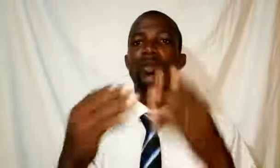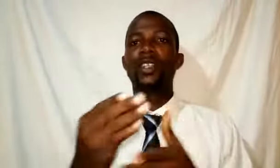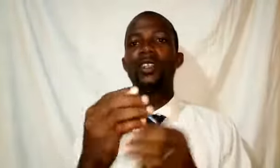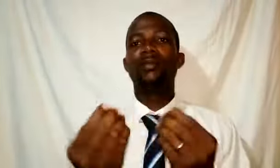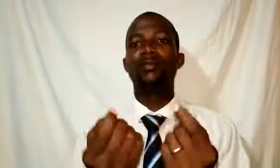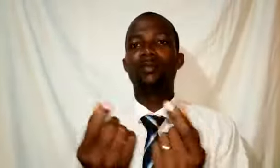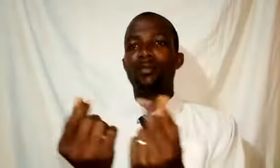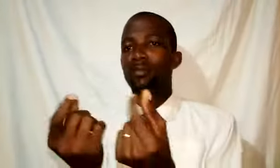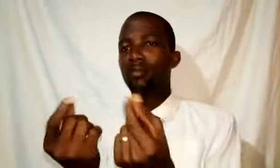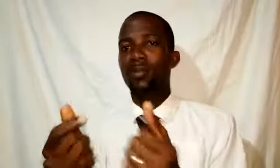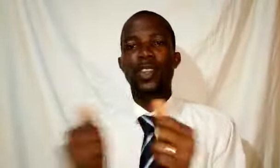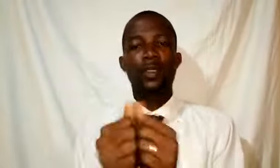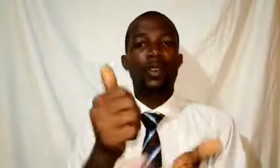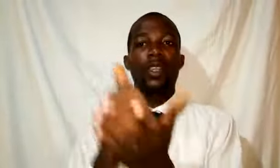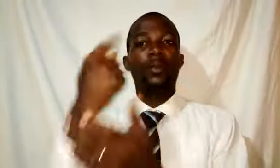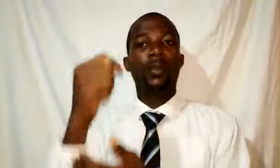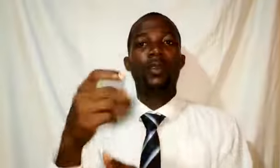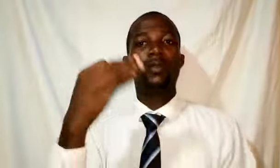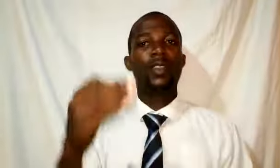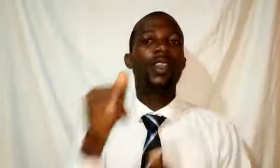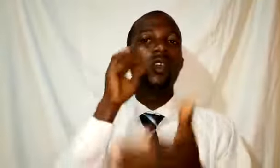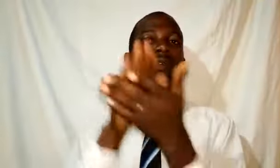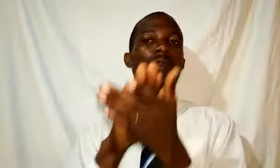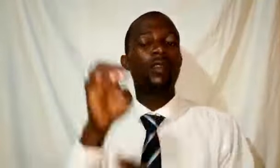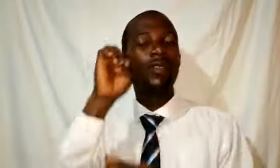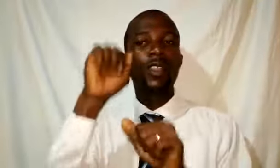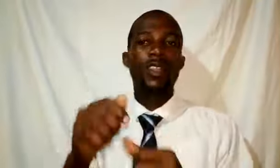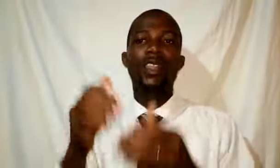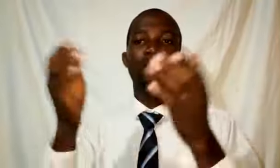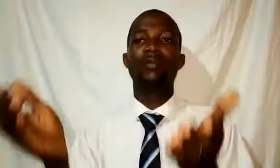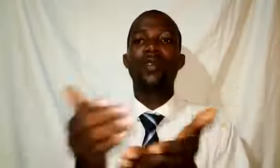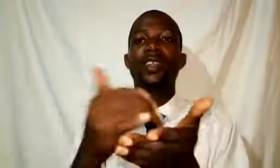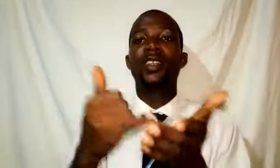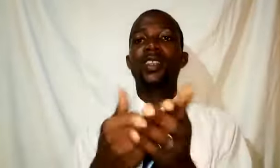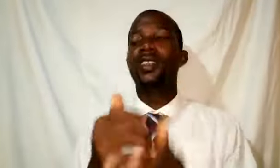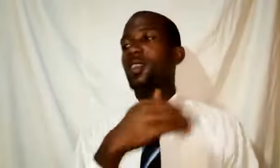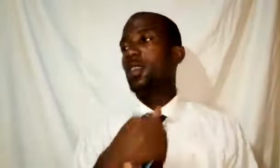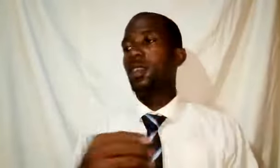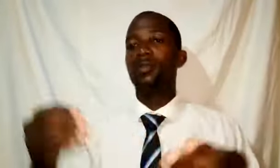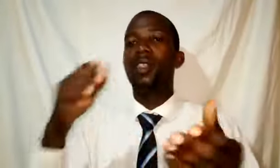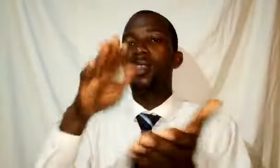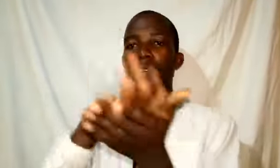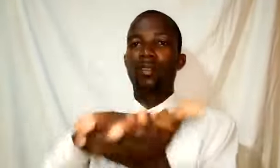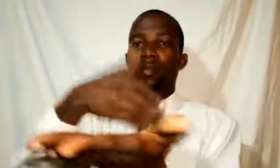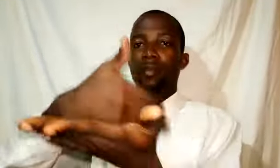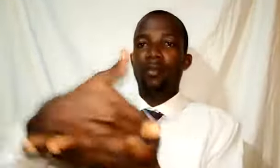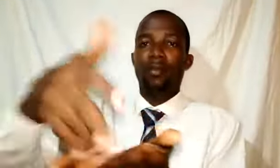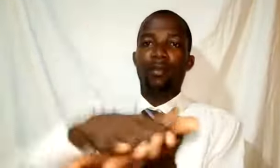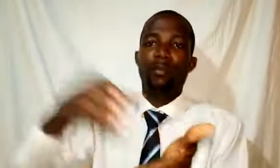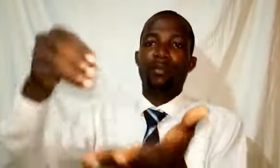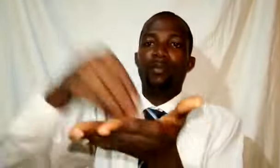wife, he was able to pick them up and glue them back together.